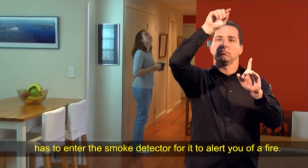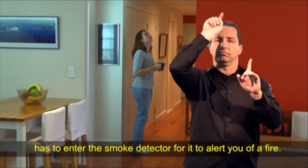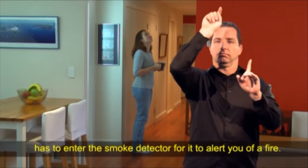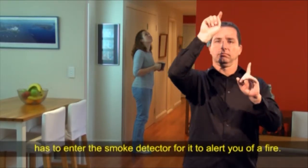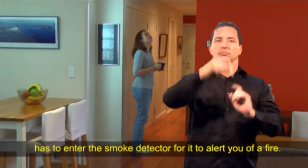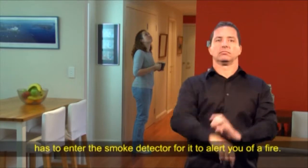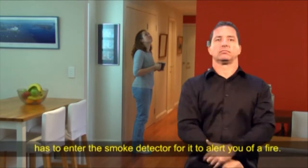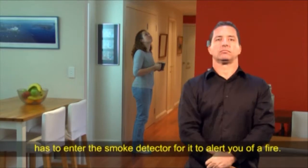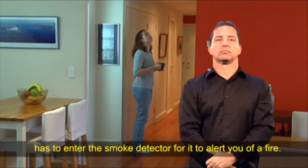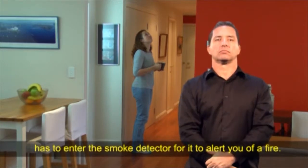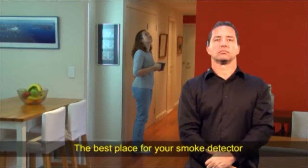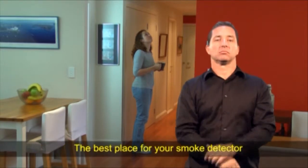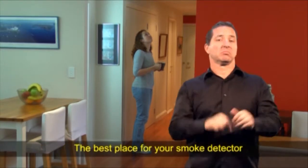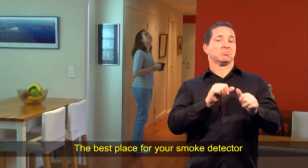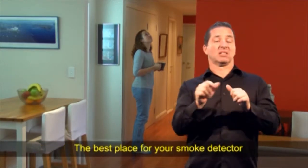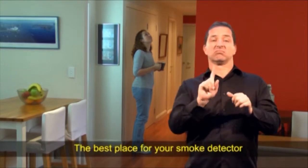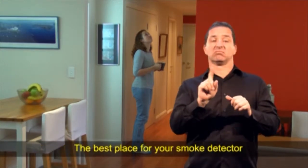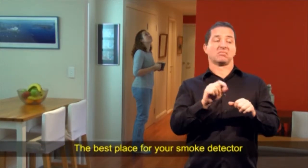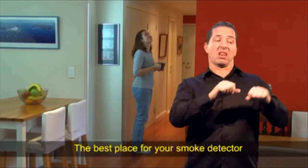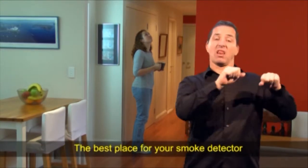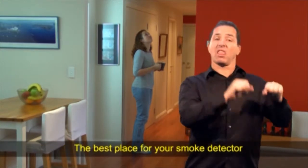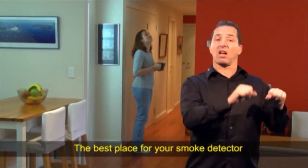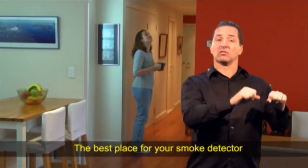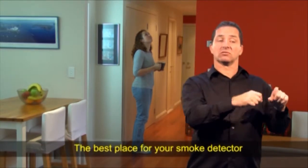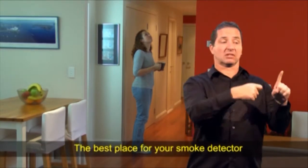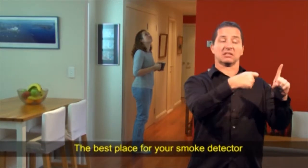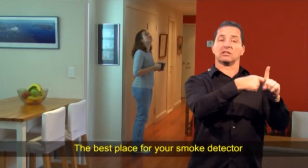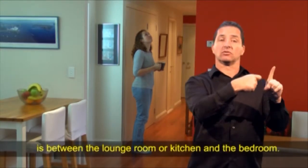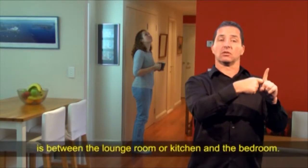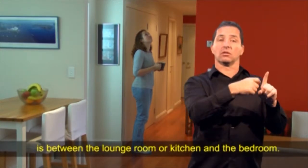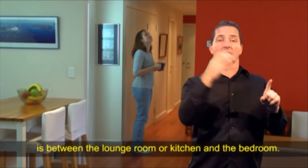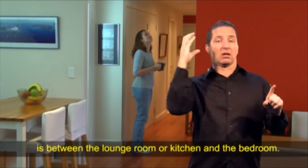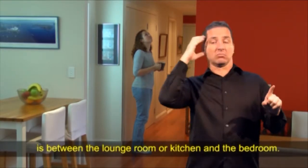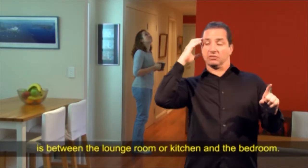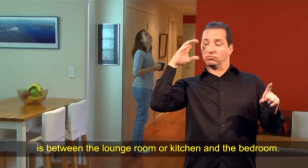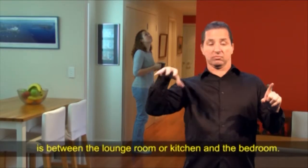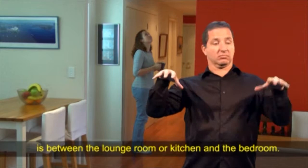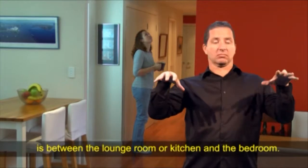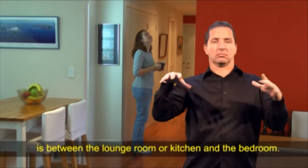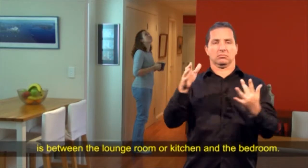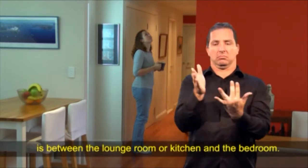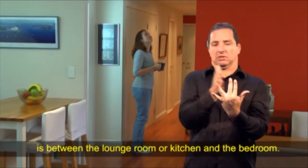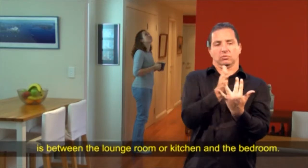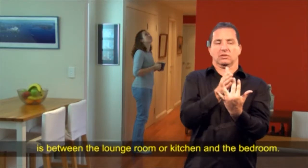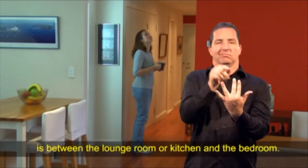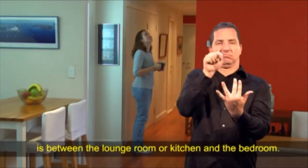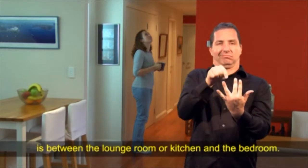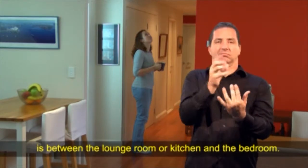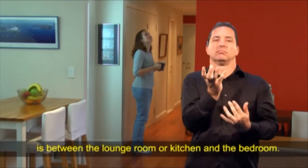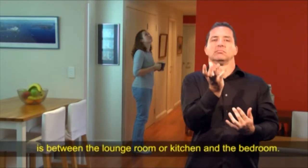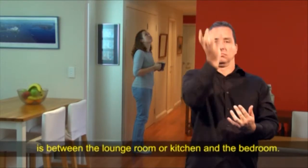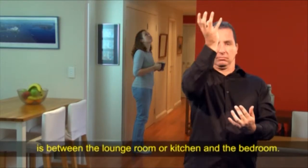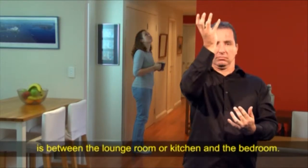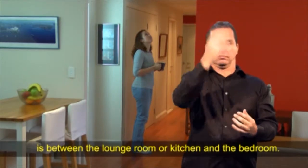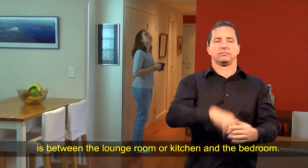detector for it to alert you of a fire. The best place for your smoke detector is between the lounge room or kitchen and the